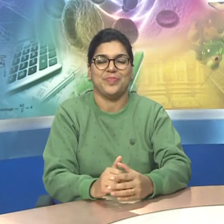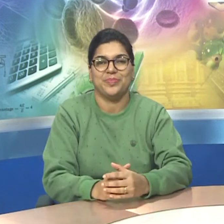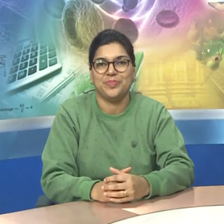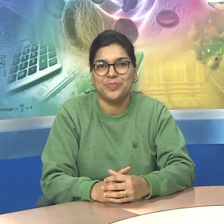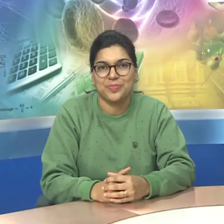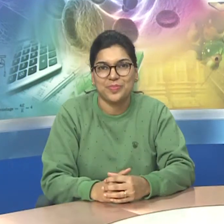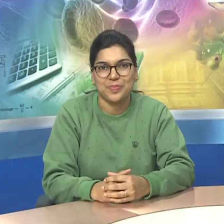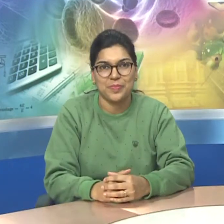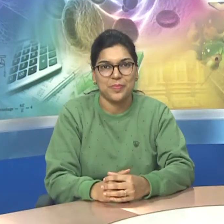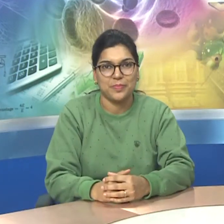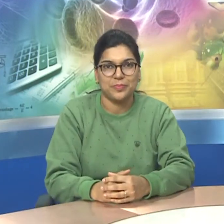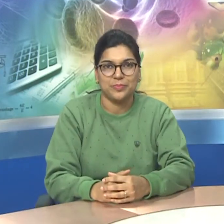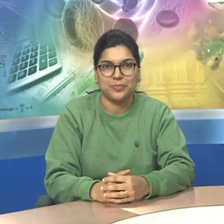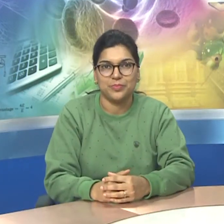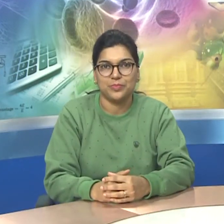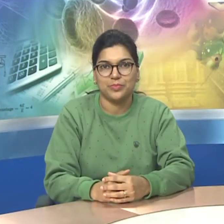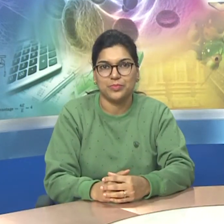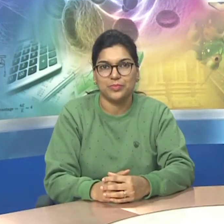Let us now see further.